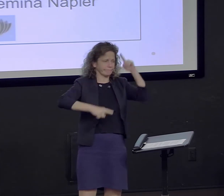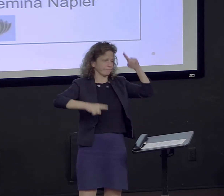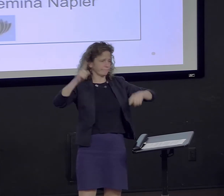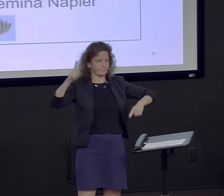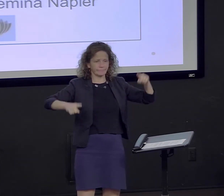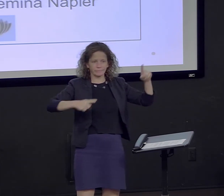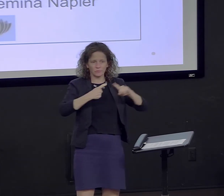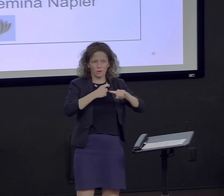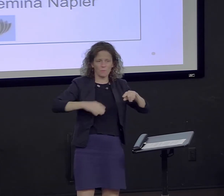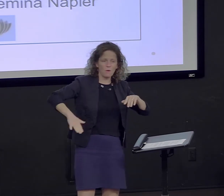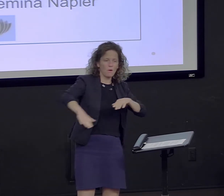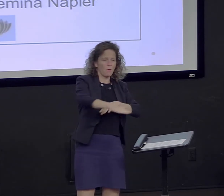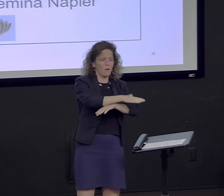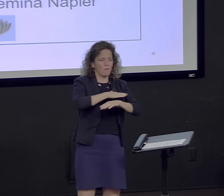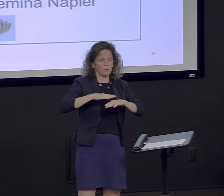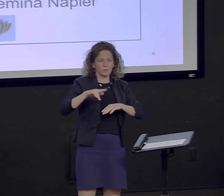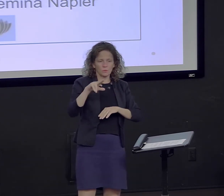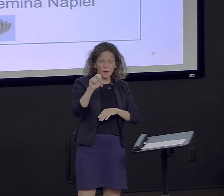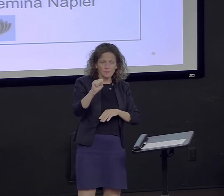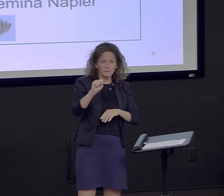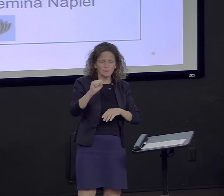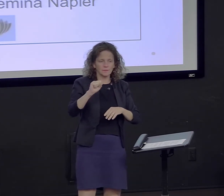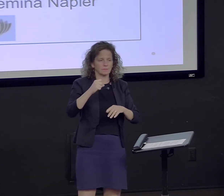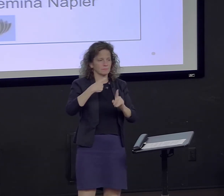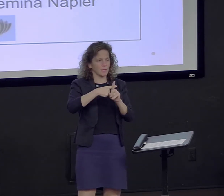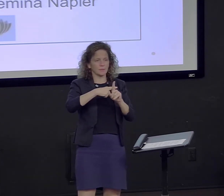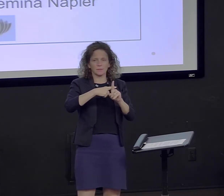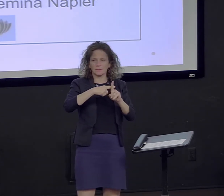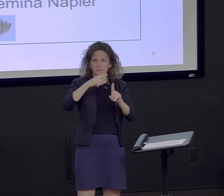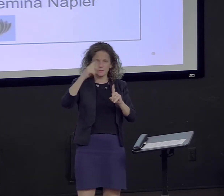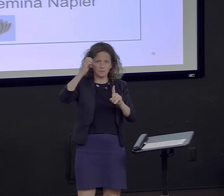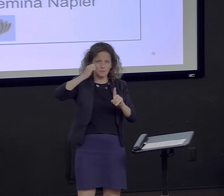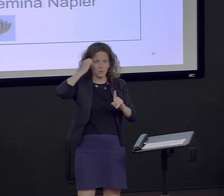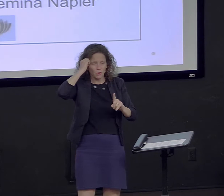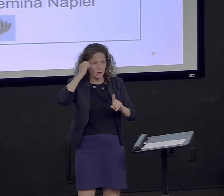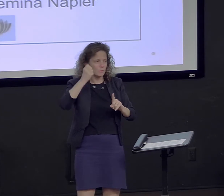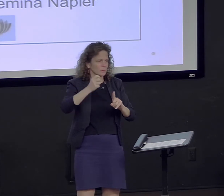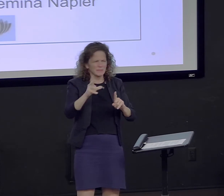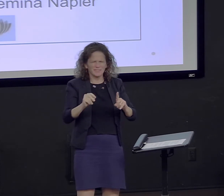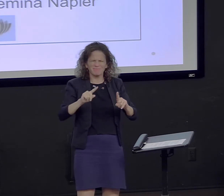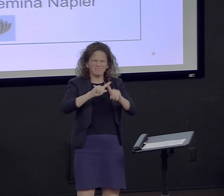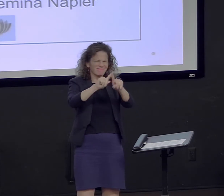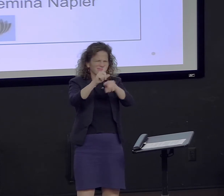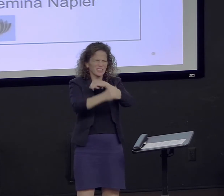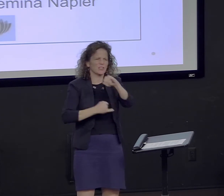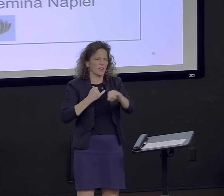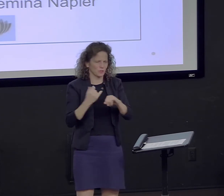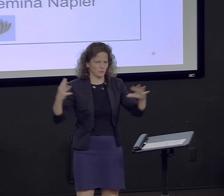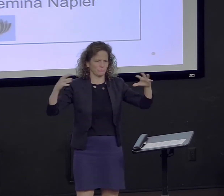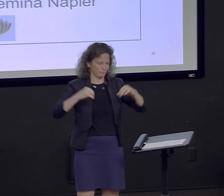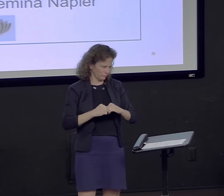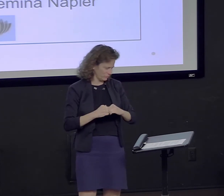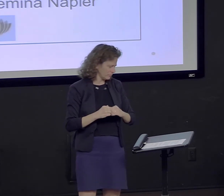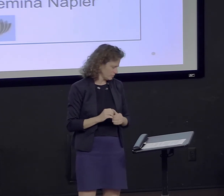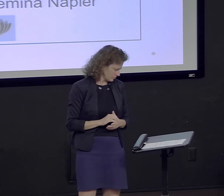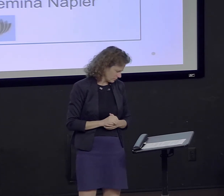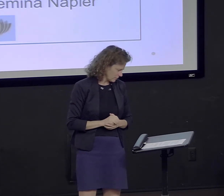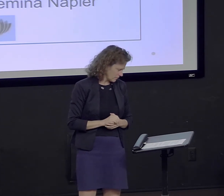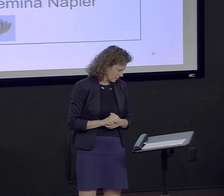research around interpreting. We have presenters coming from all over the United States, internationally